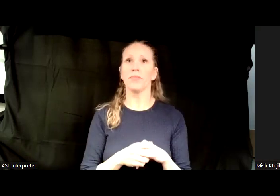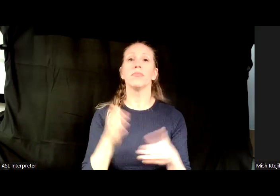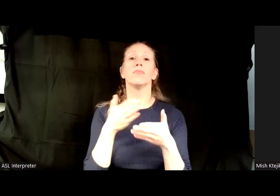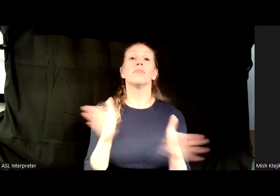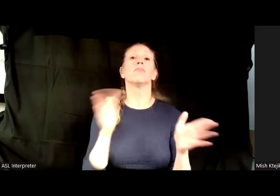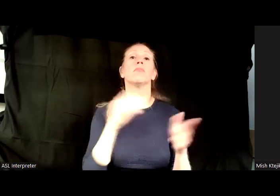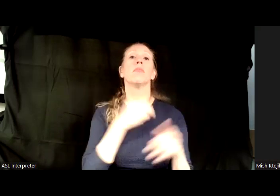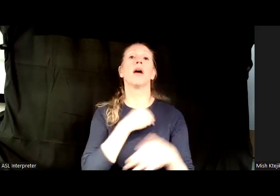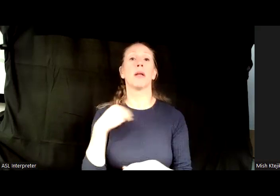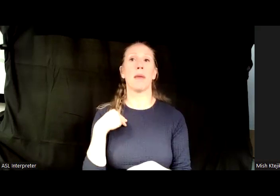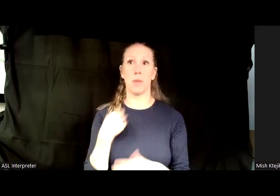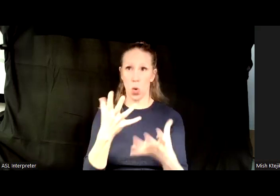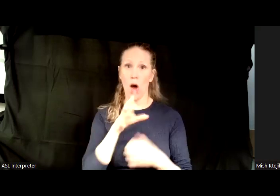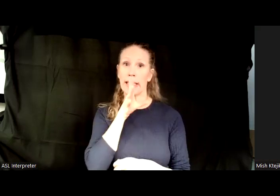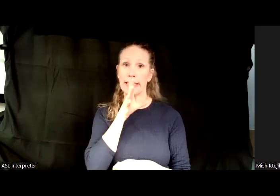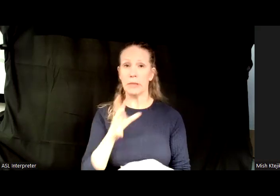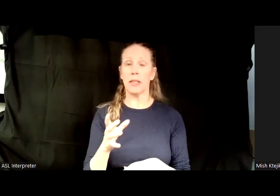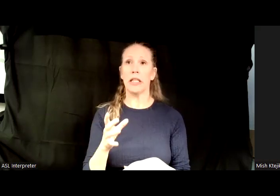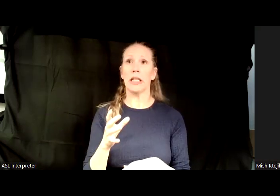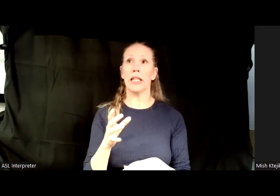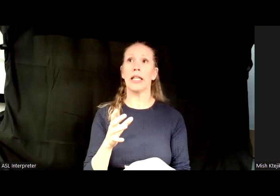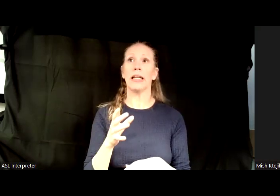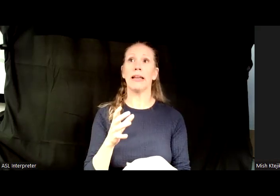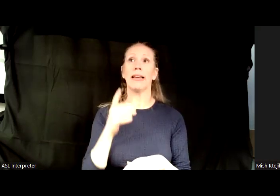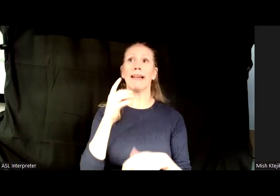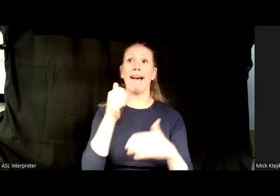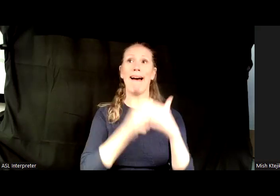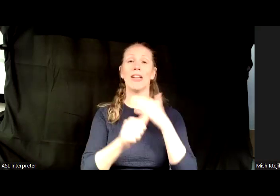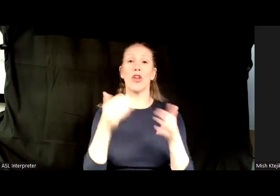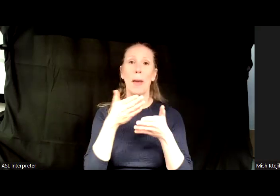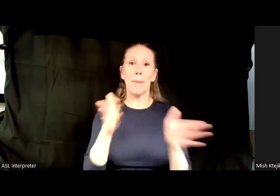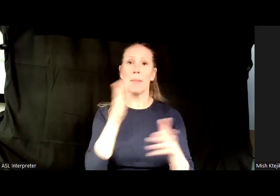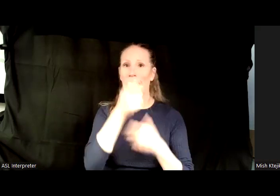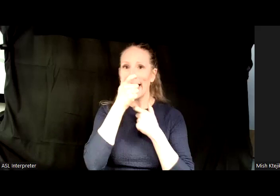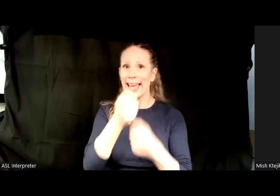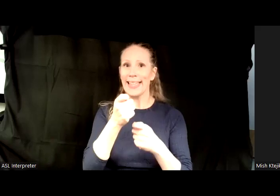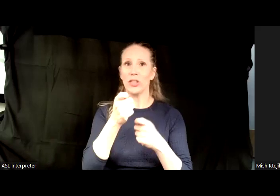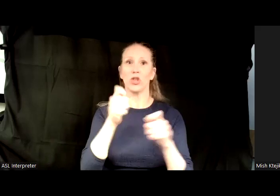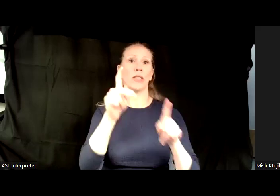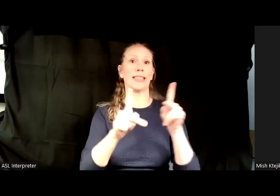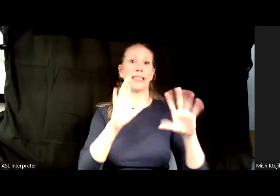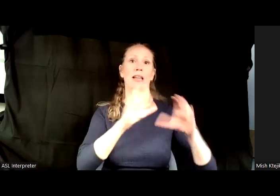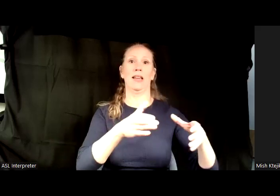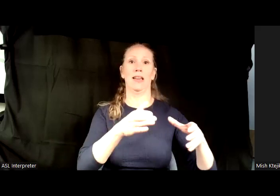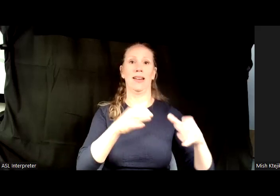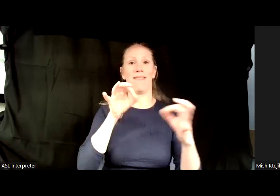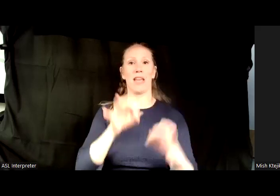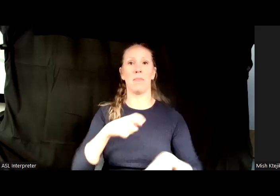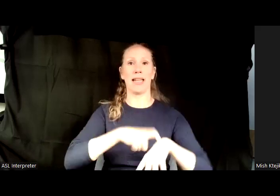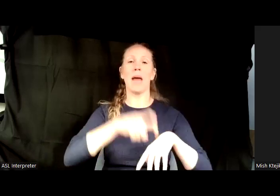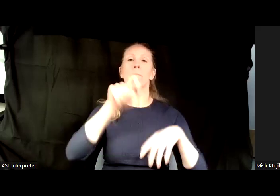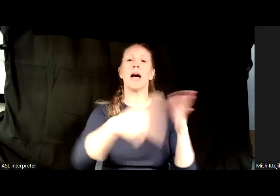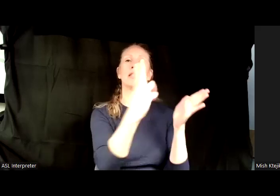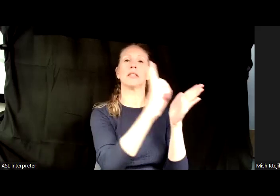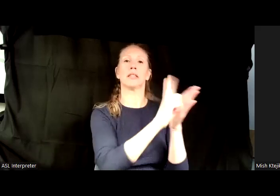public members wishing to speak under the public and interested parties feedback period must sign in on